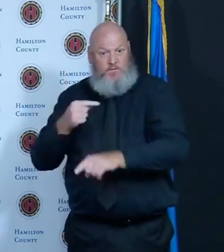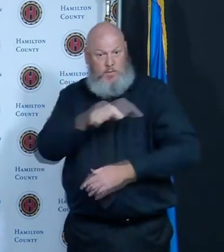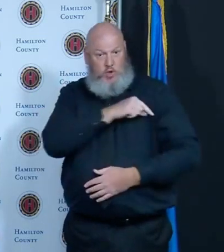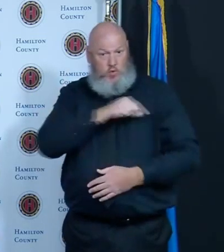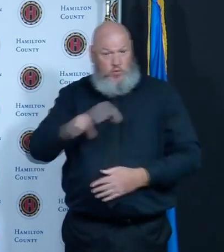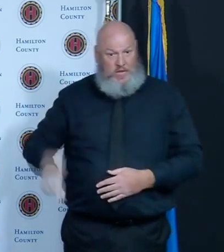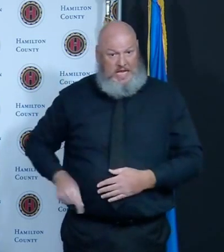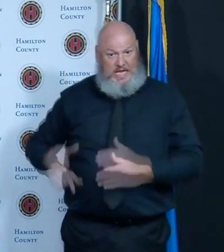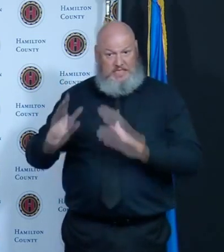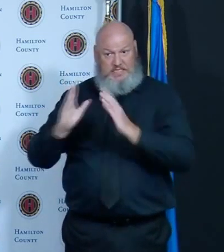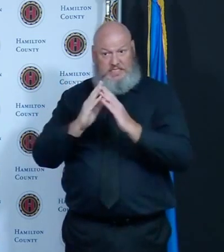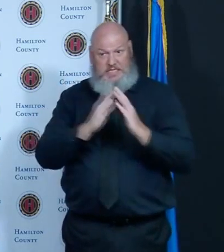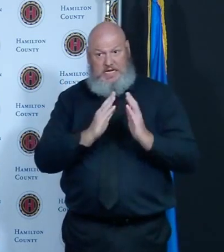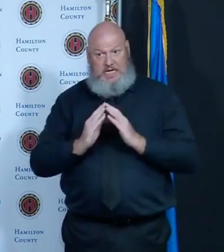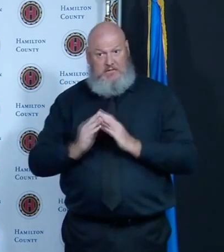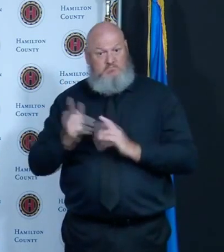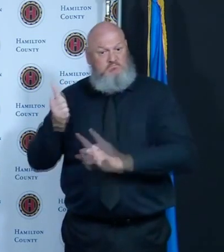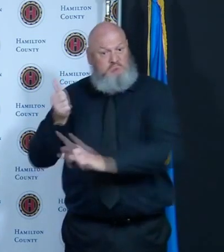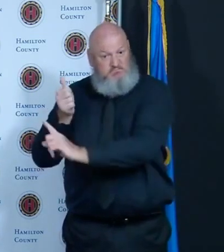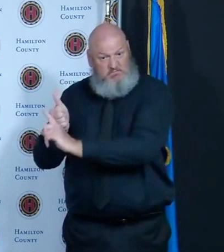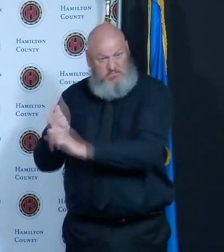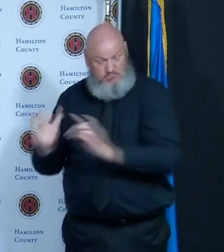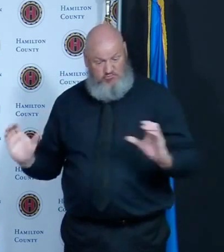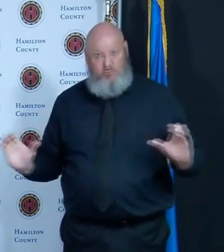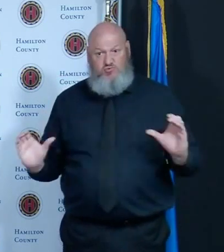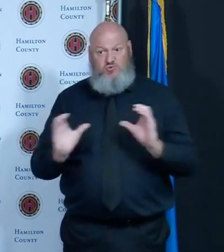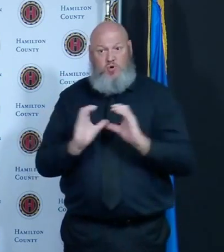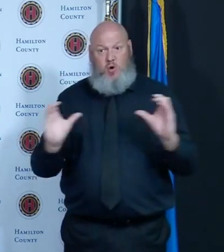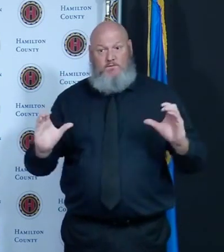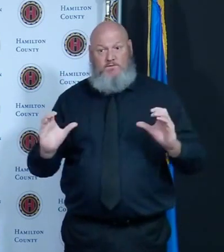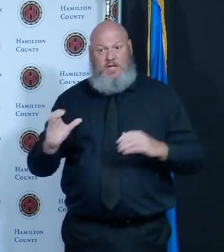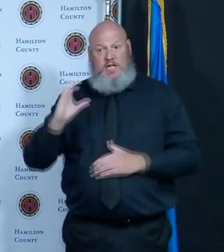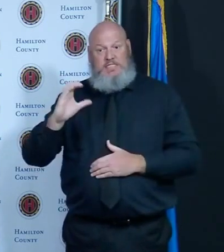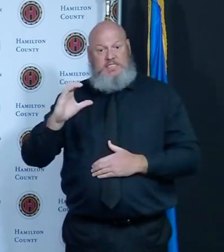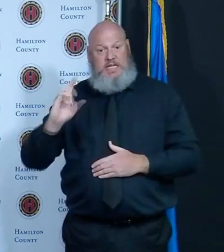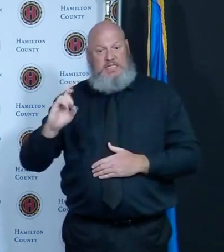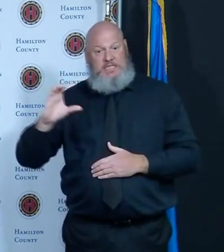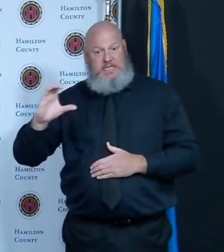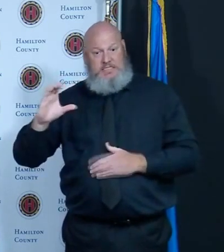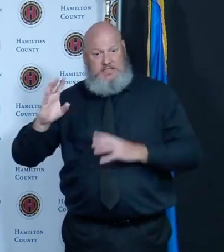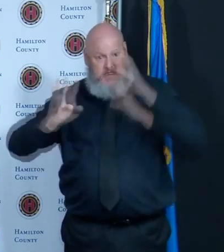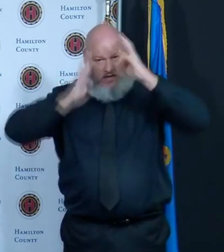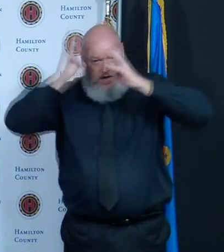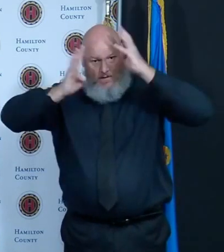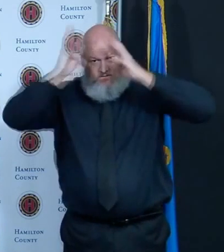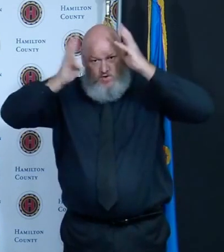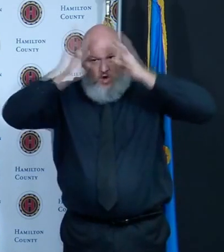inclusion realities and practical strategies to manage and thrive in the